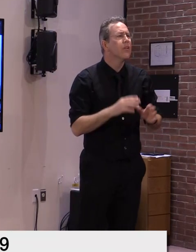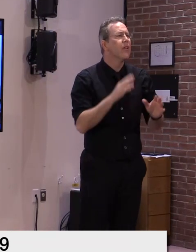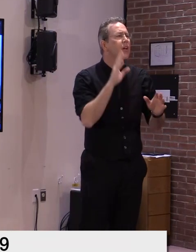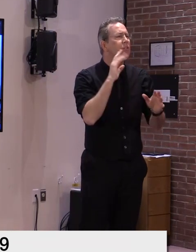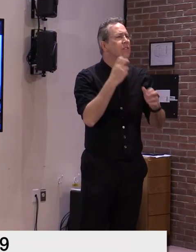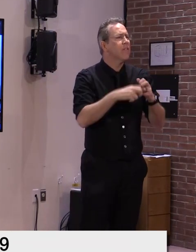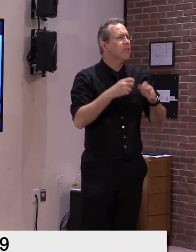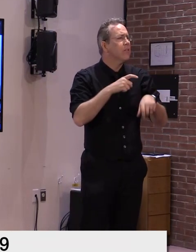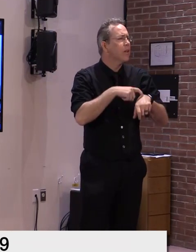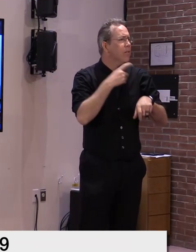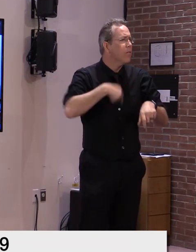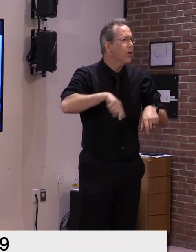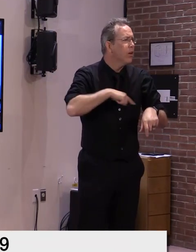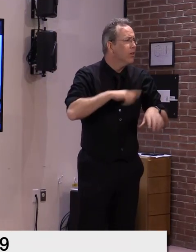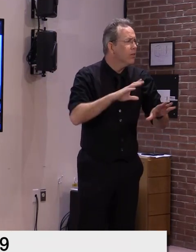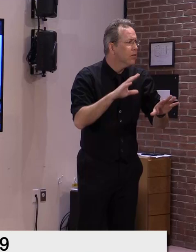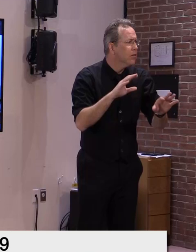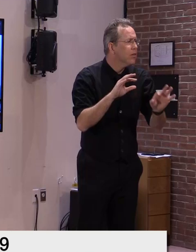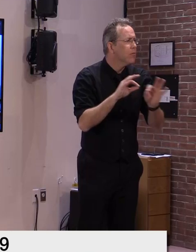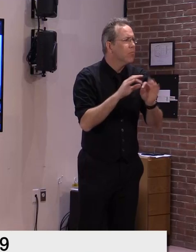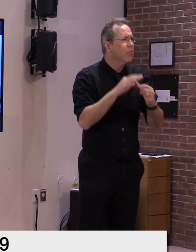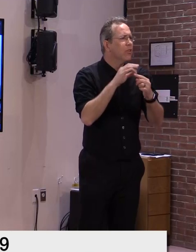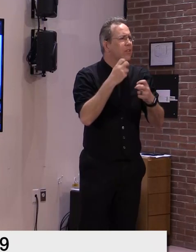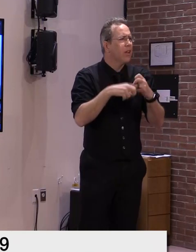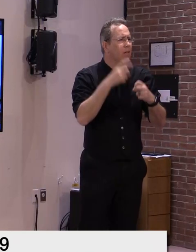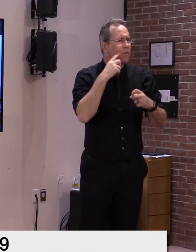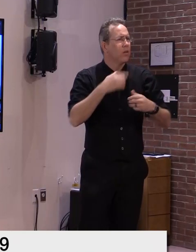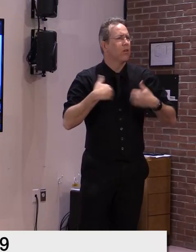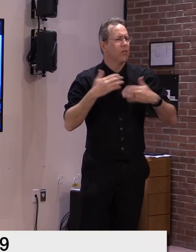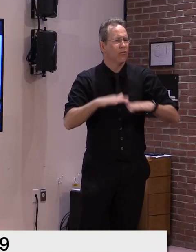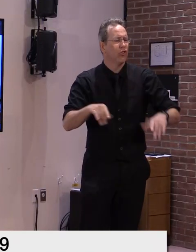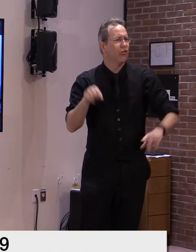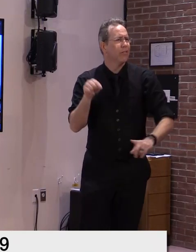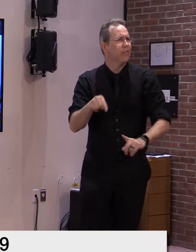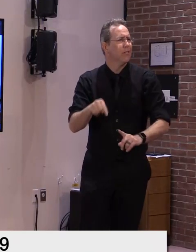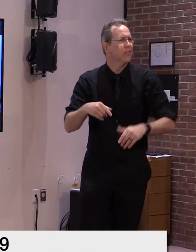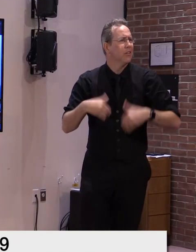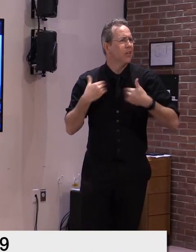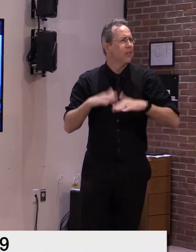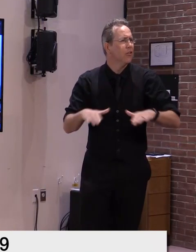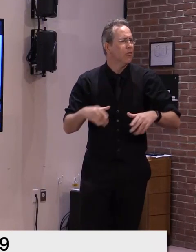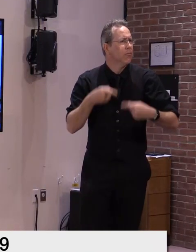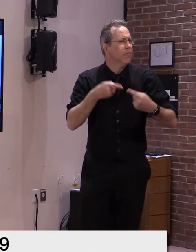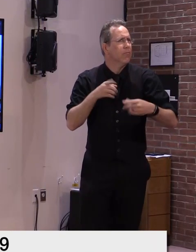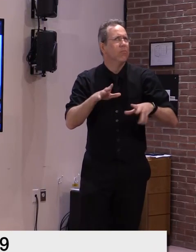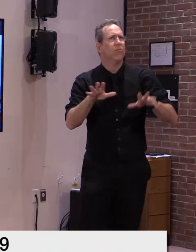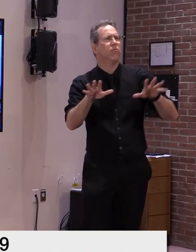difficult for the young people. Kids have not had regular schooling.